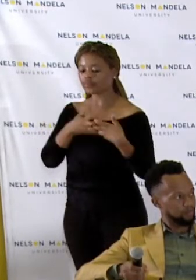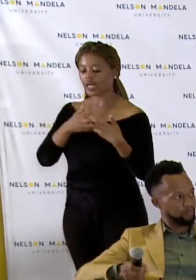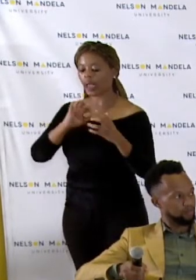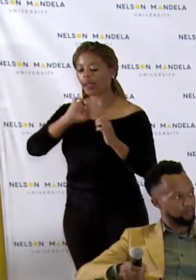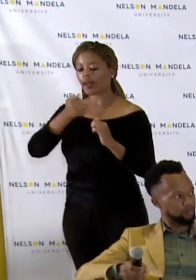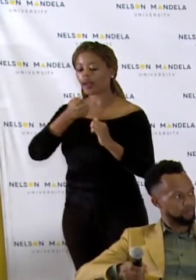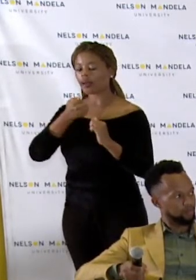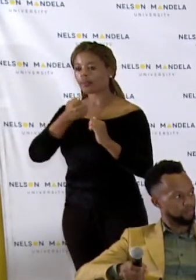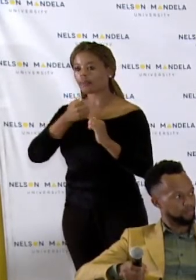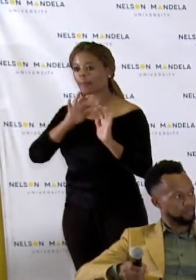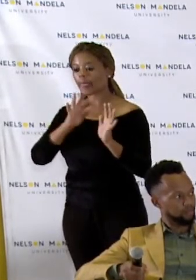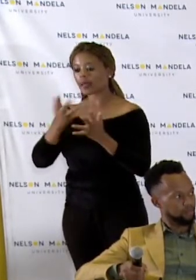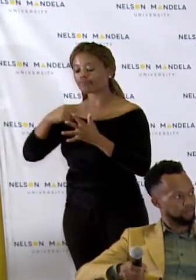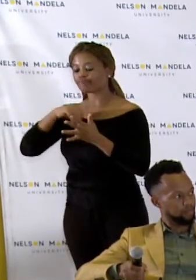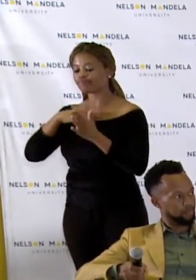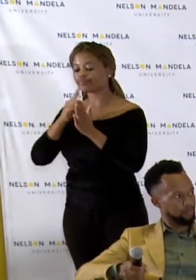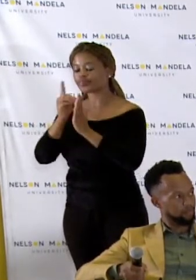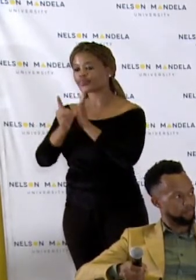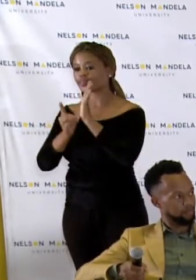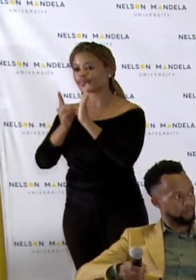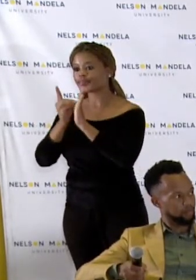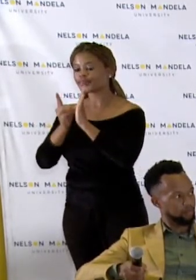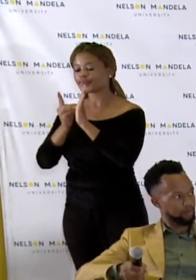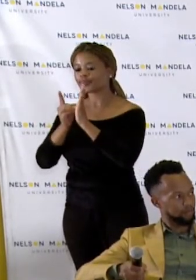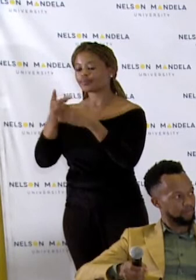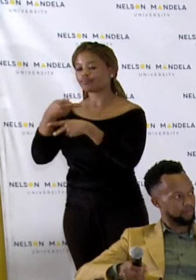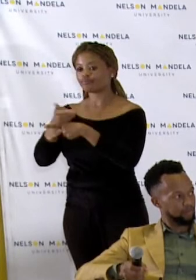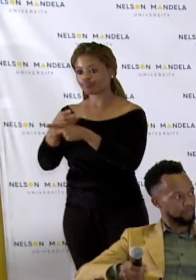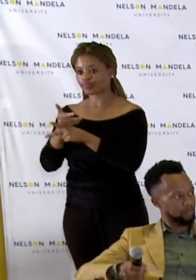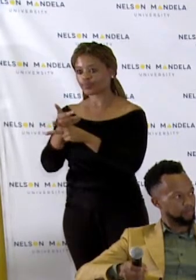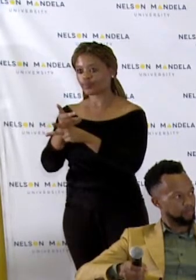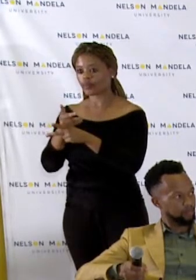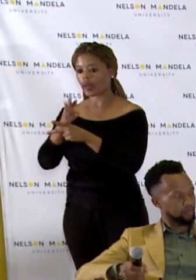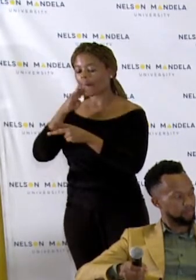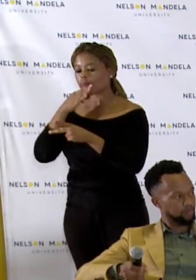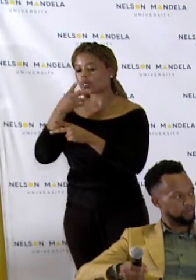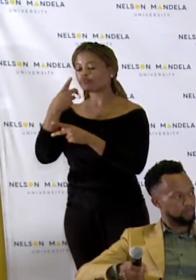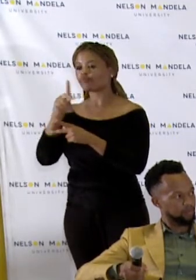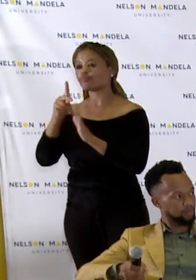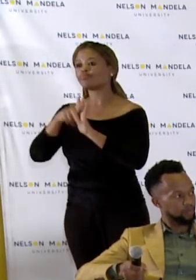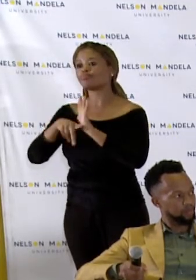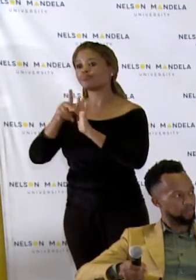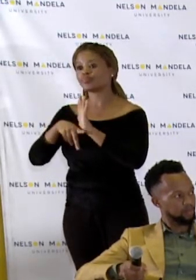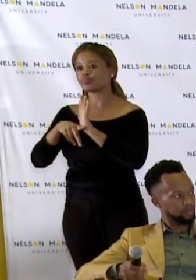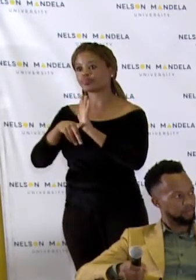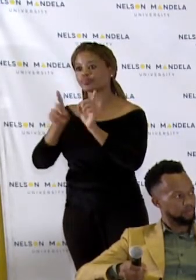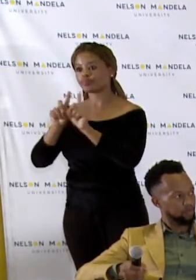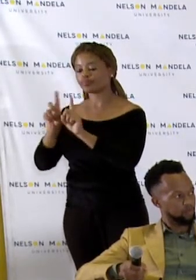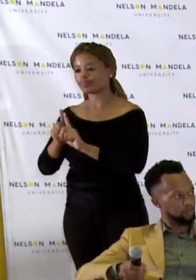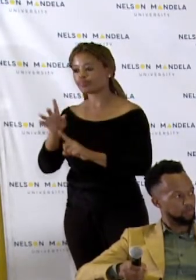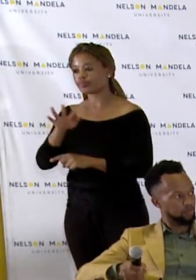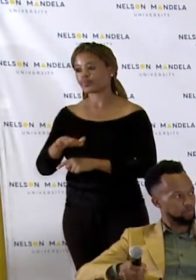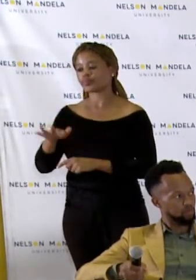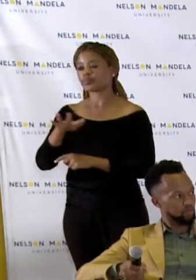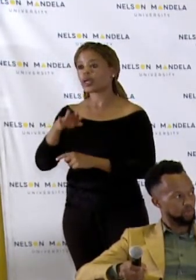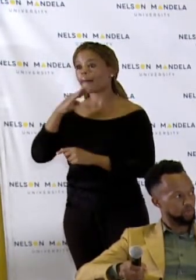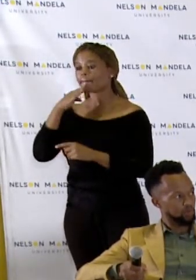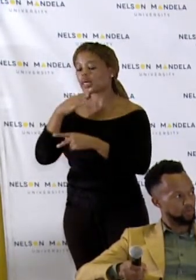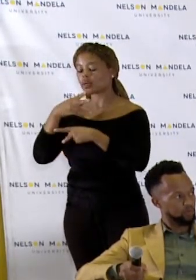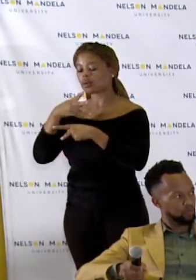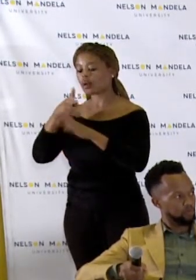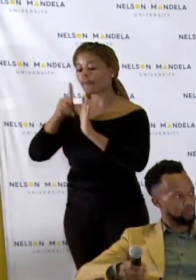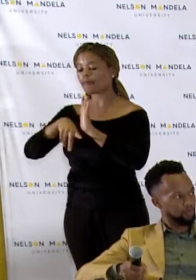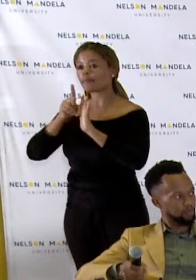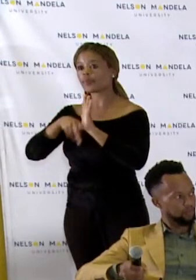design products. Secondly, human rights are central to policies that we have in place. So the policies